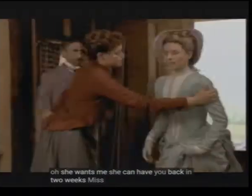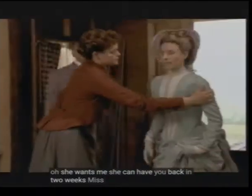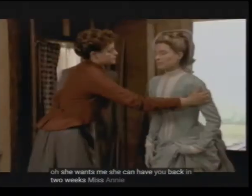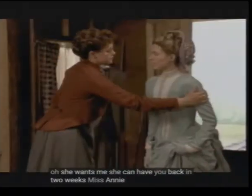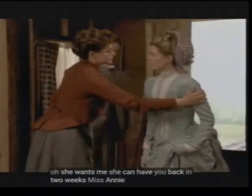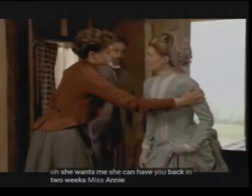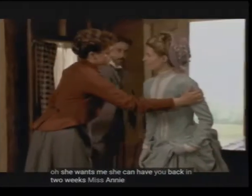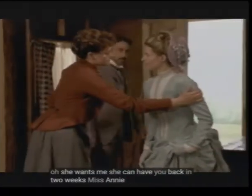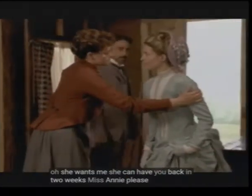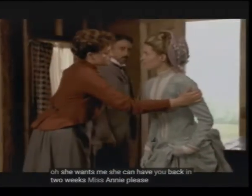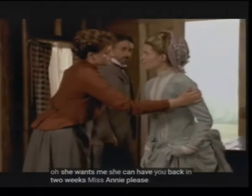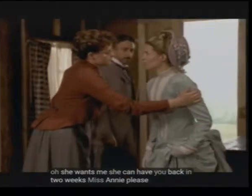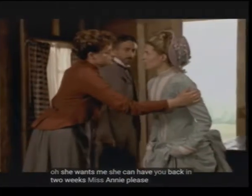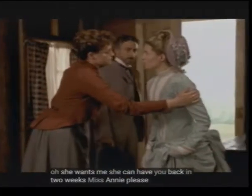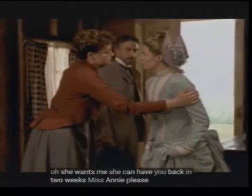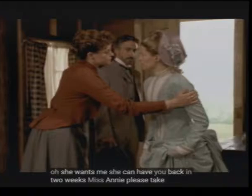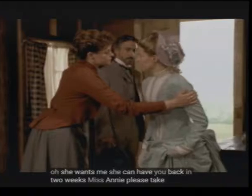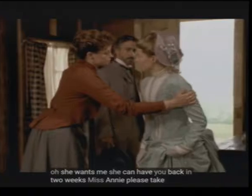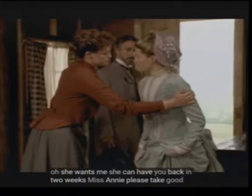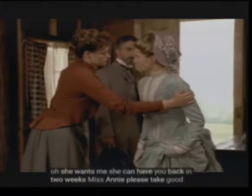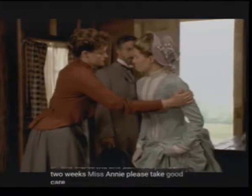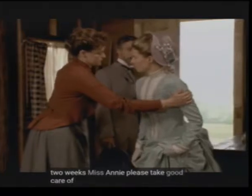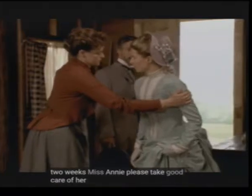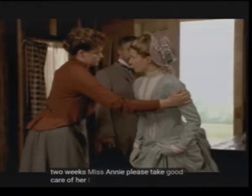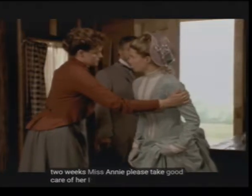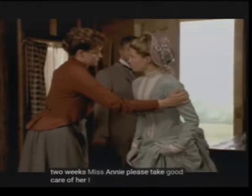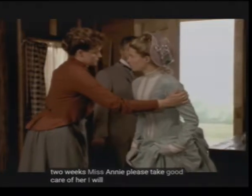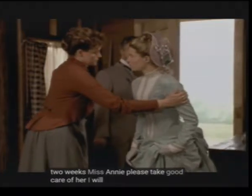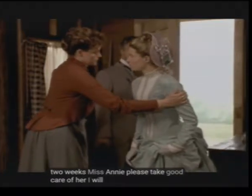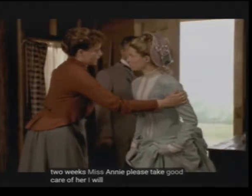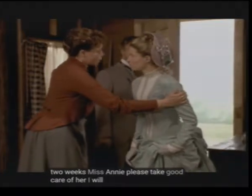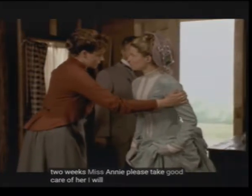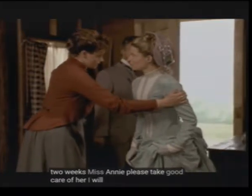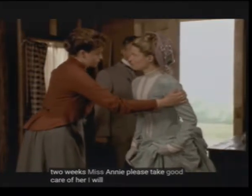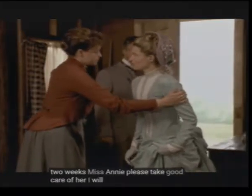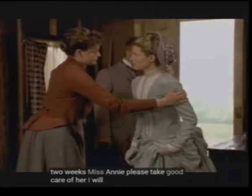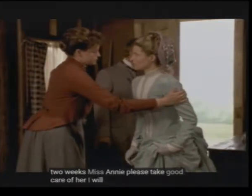Miss Annie, please take good care of her. I will.